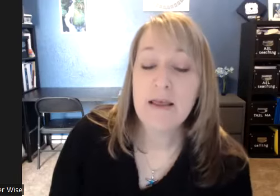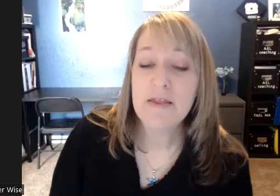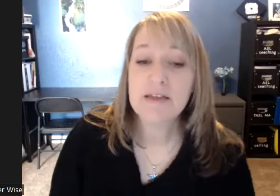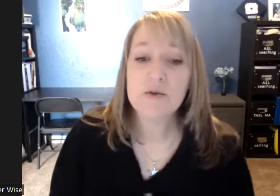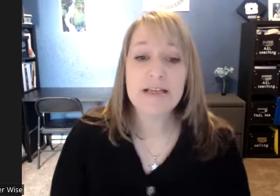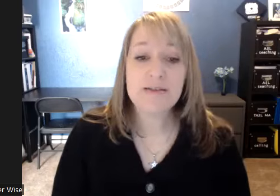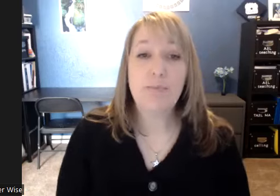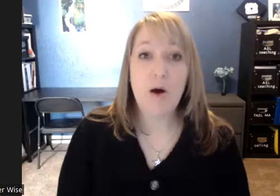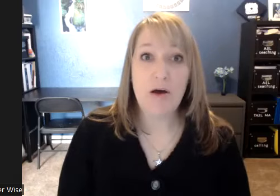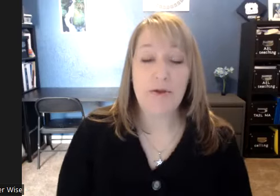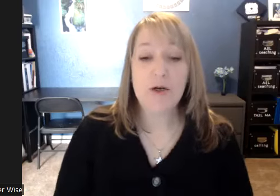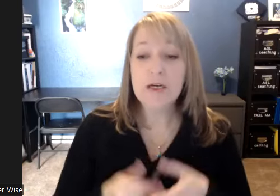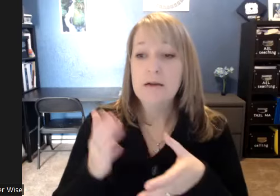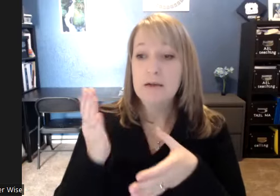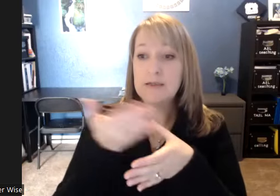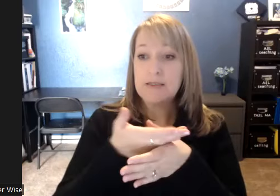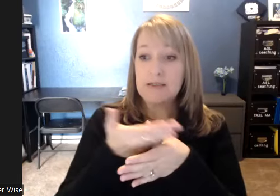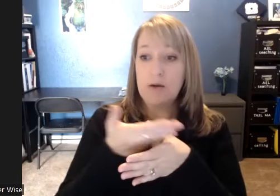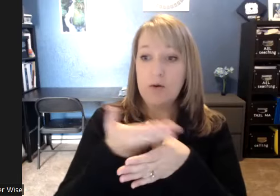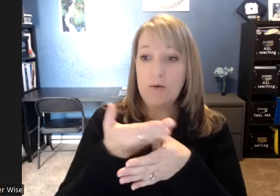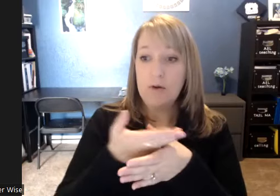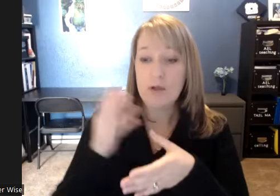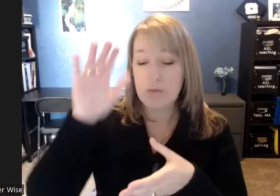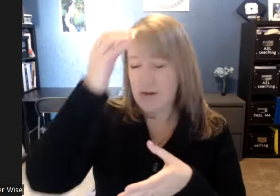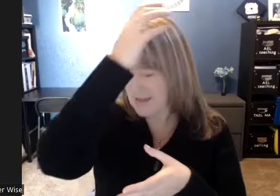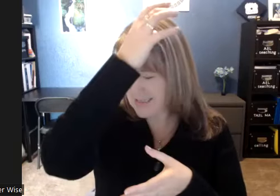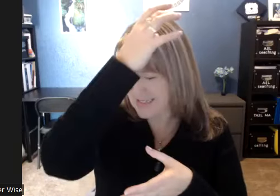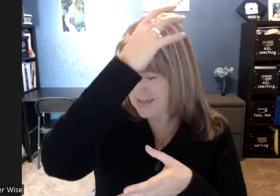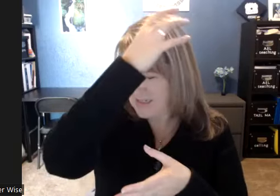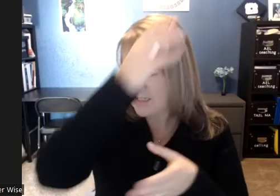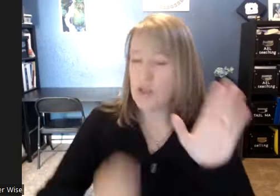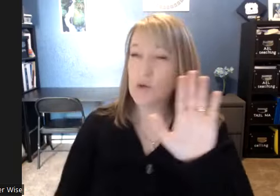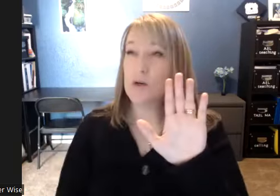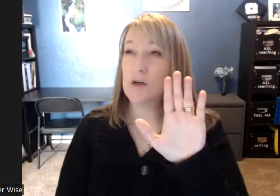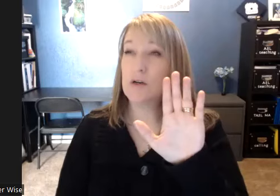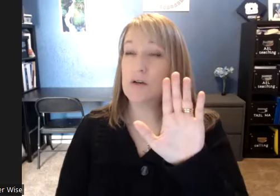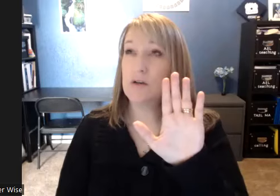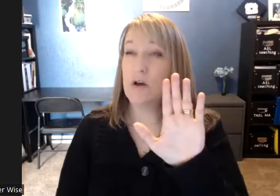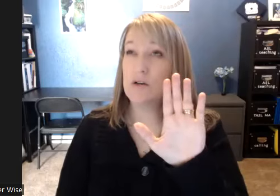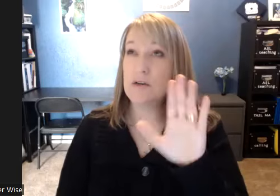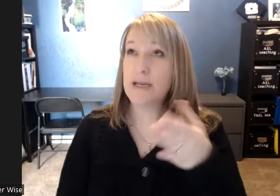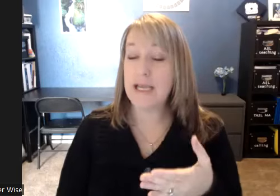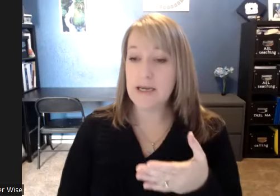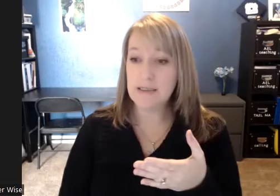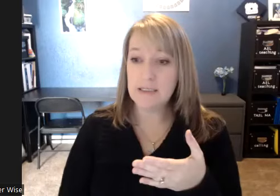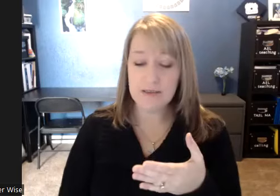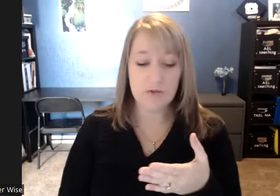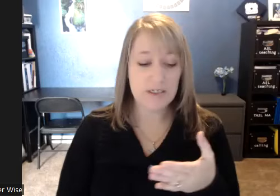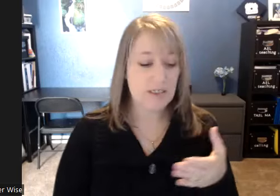The next one is bother. So you want to, let's see, your non-dominant hand is going to